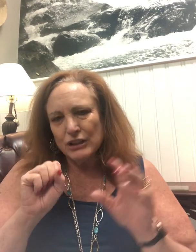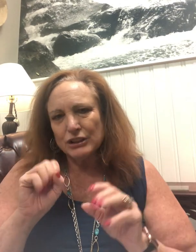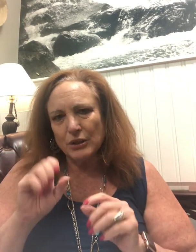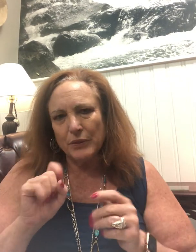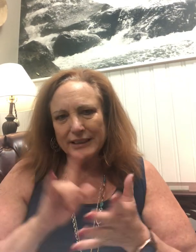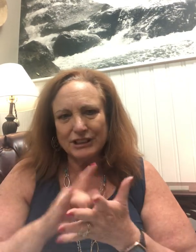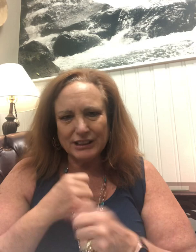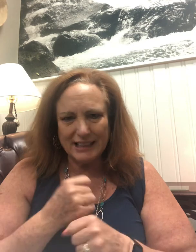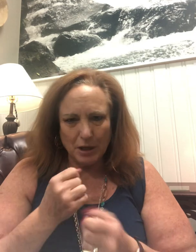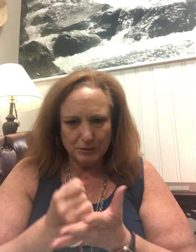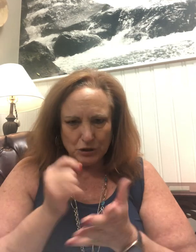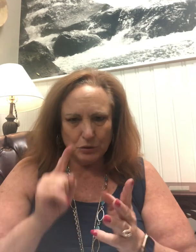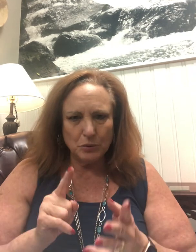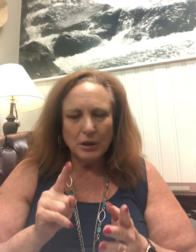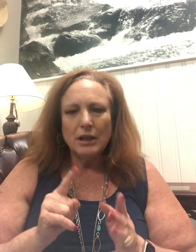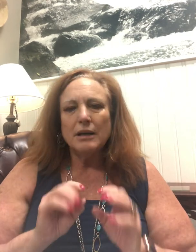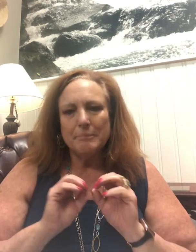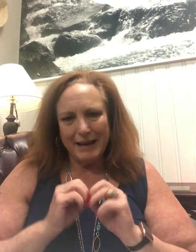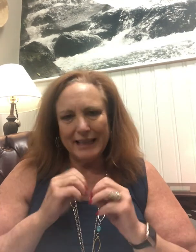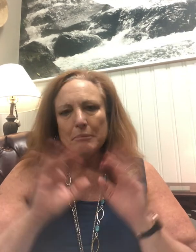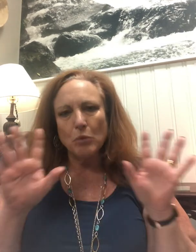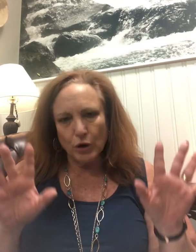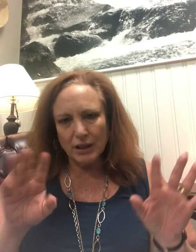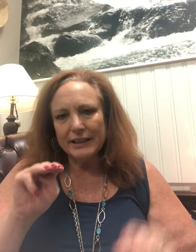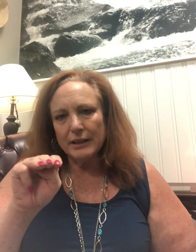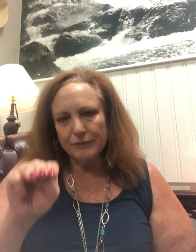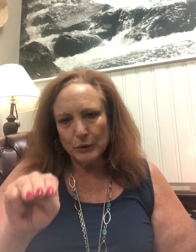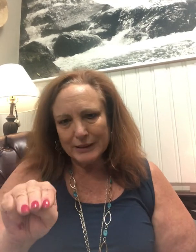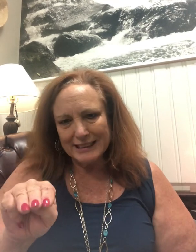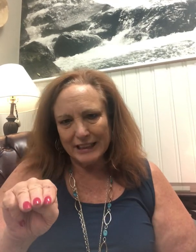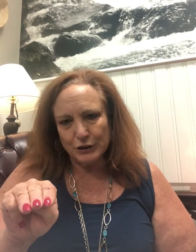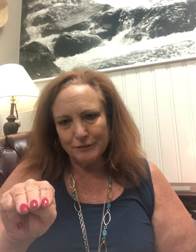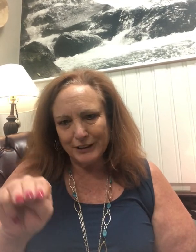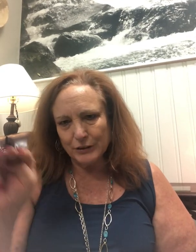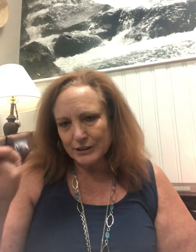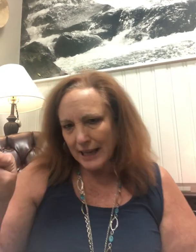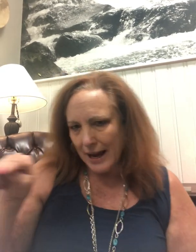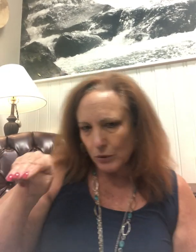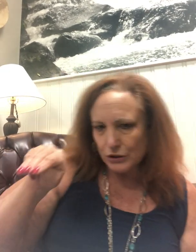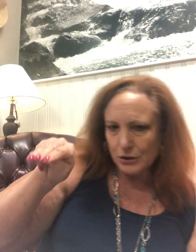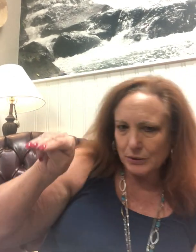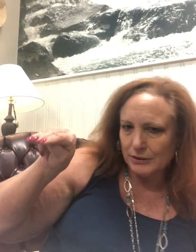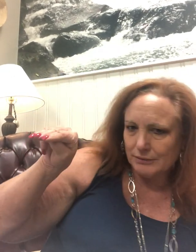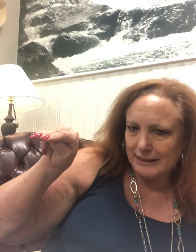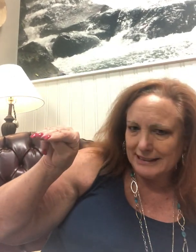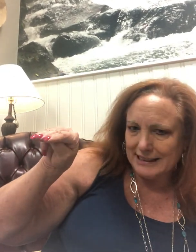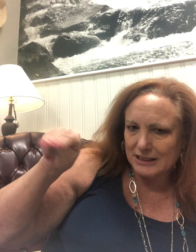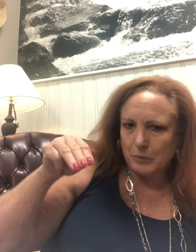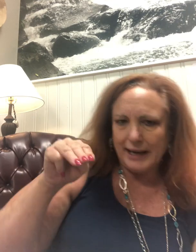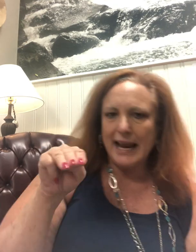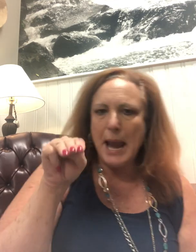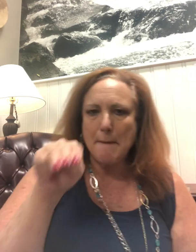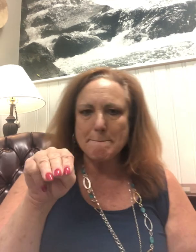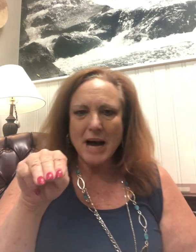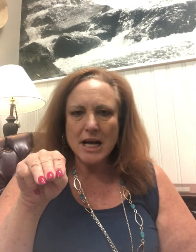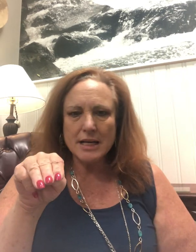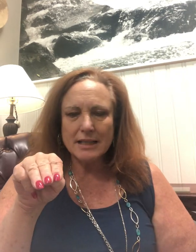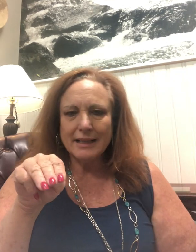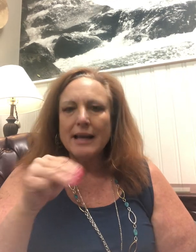So this just helps to make it more clear if you extend your fingers out. So it's this way, M.